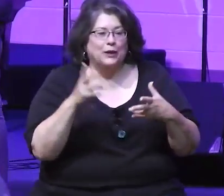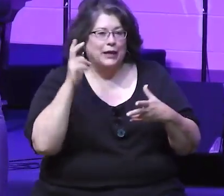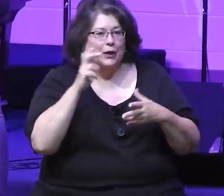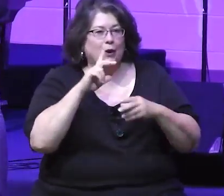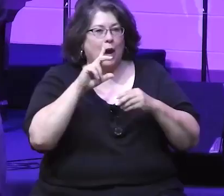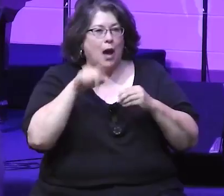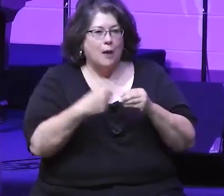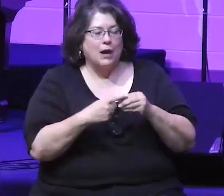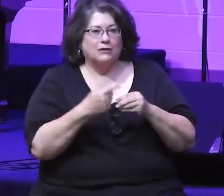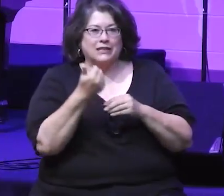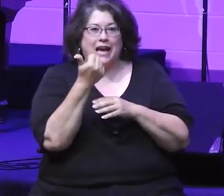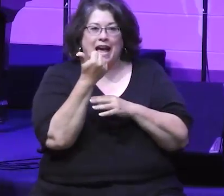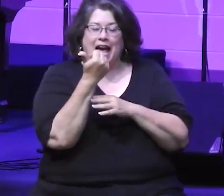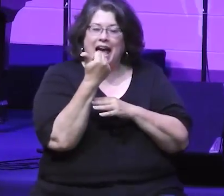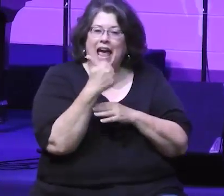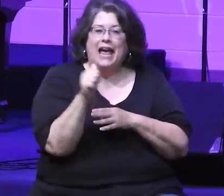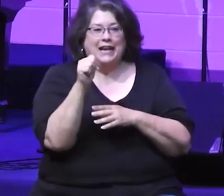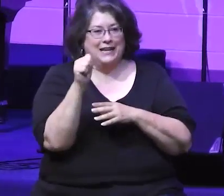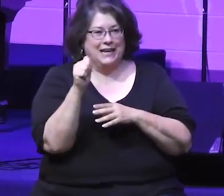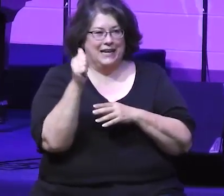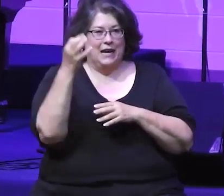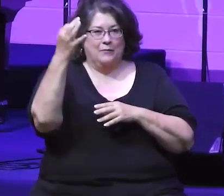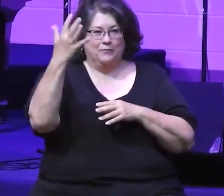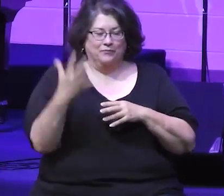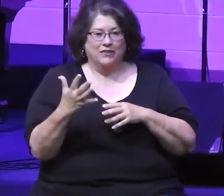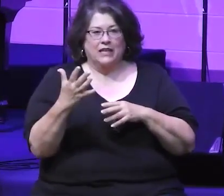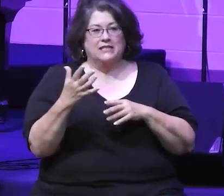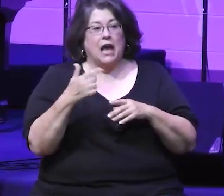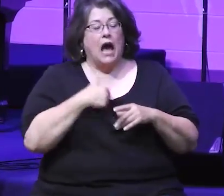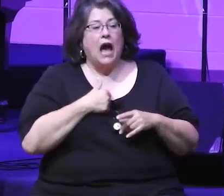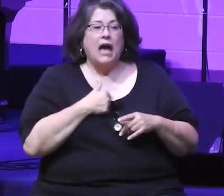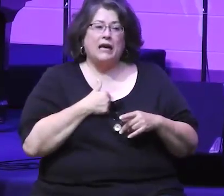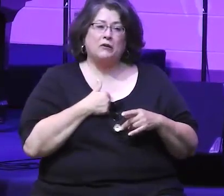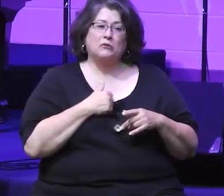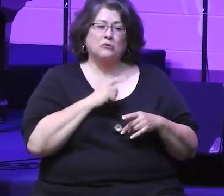congregation, is that I am nursing a really bad addiction right now.